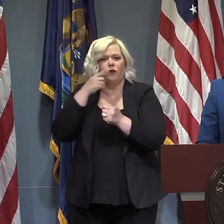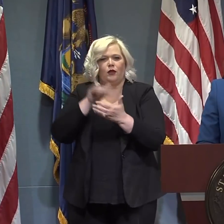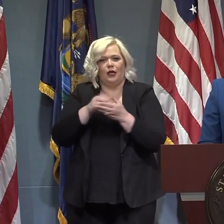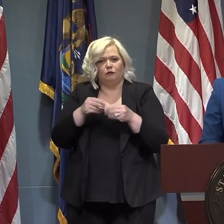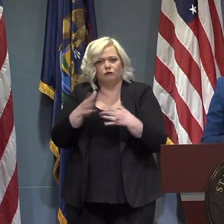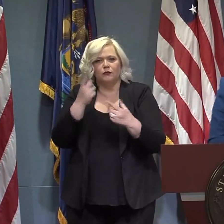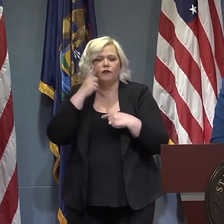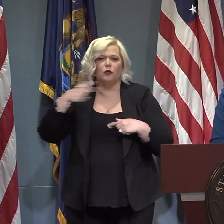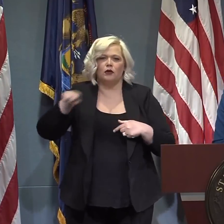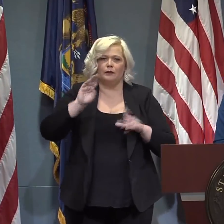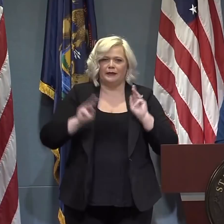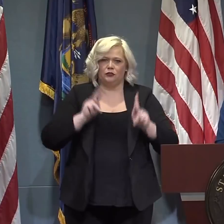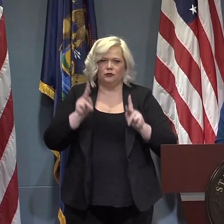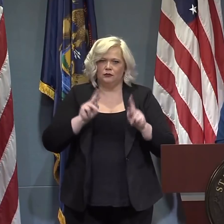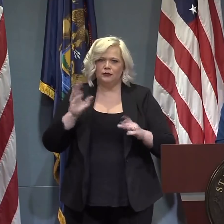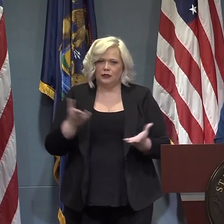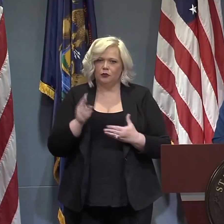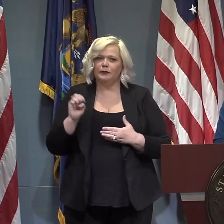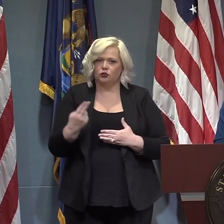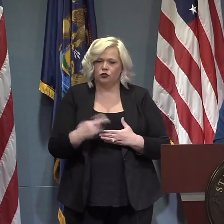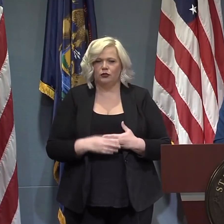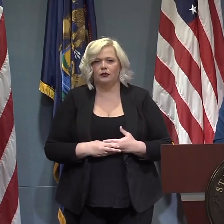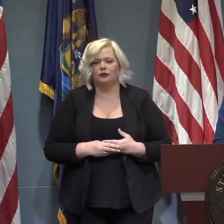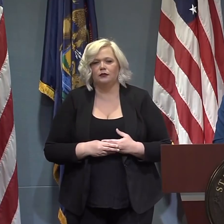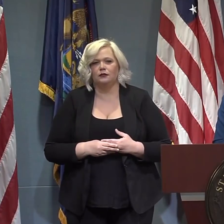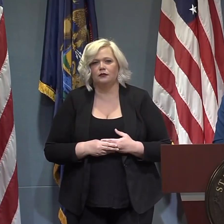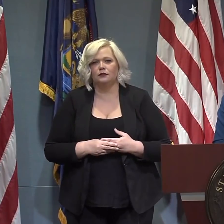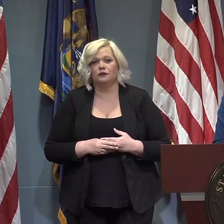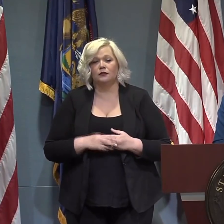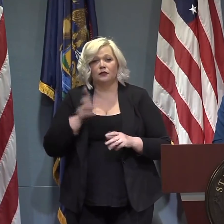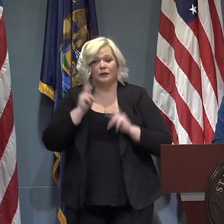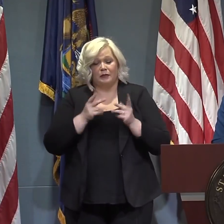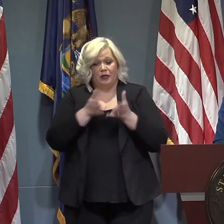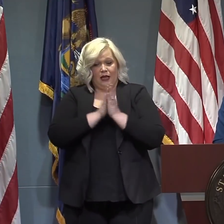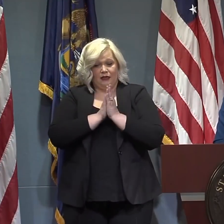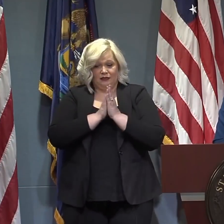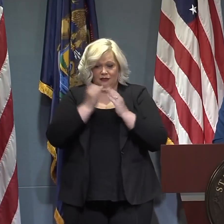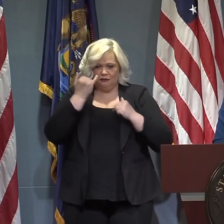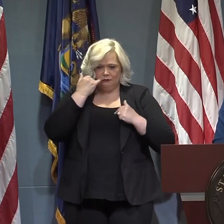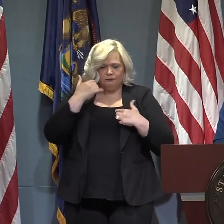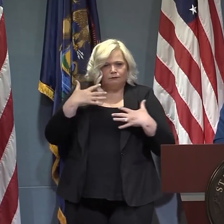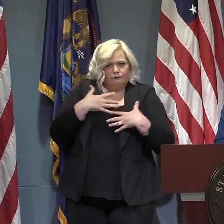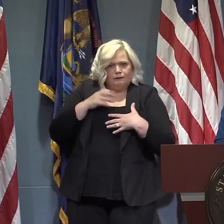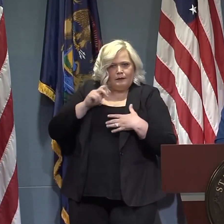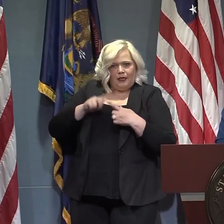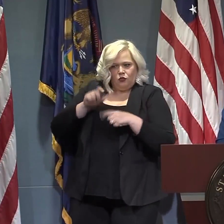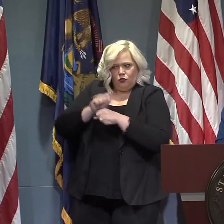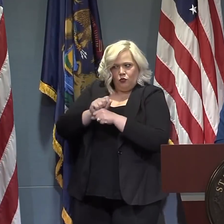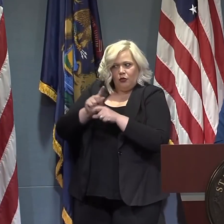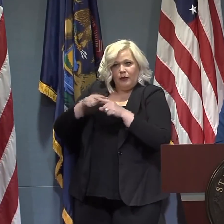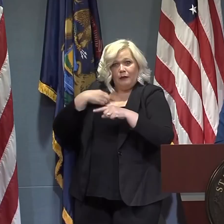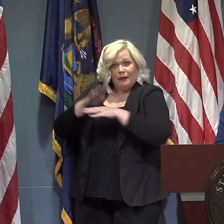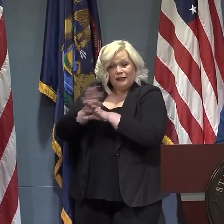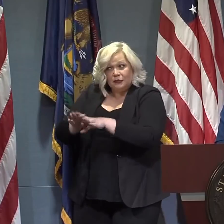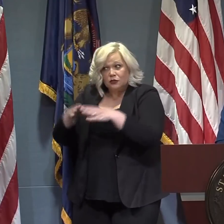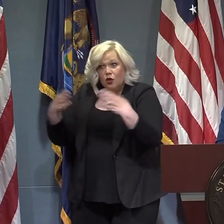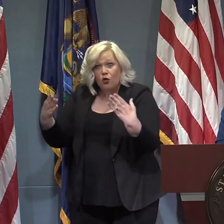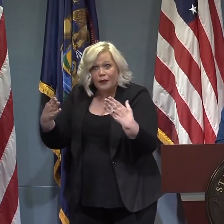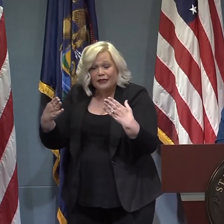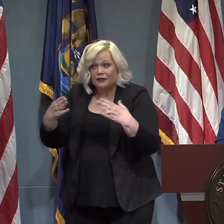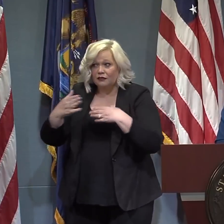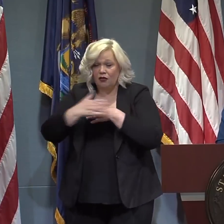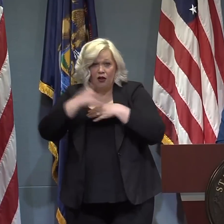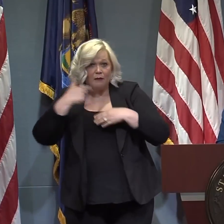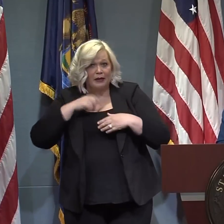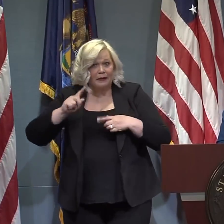So, another question. People have asked, do I have to report back to work if I'm too scared to do so? My work is recalling me